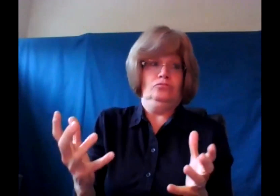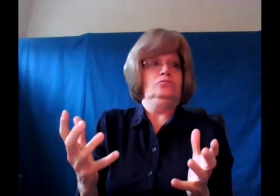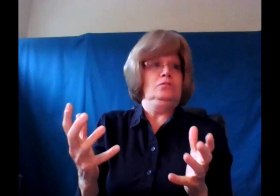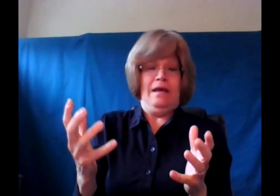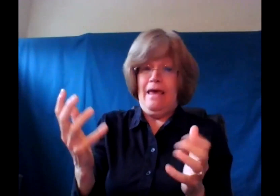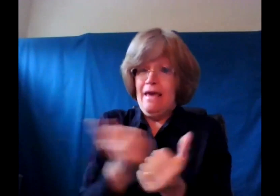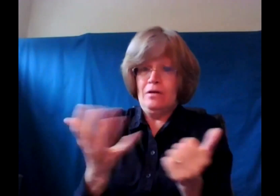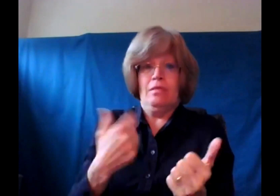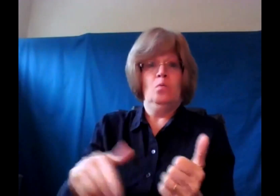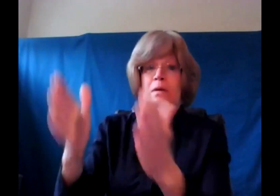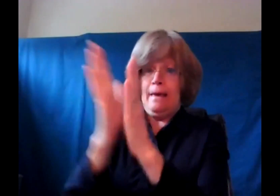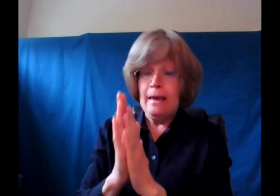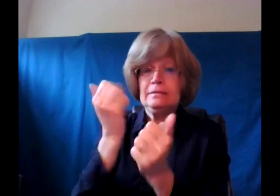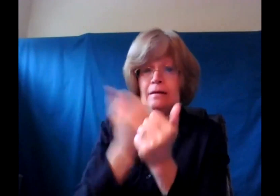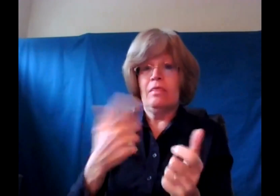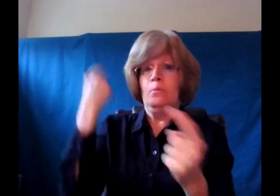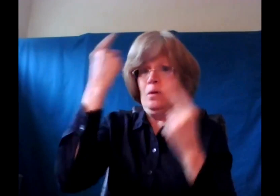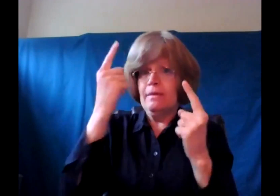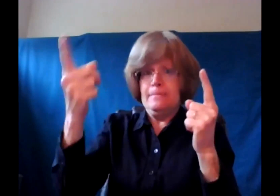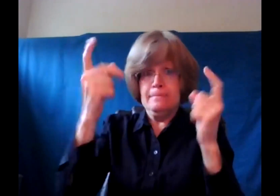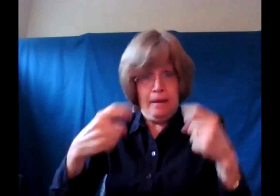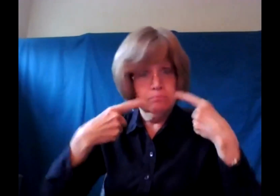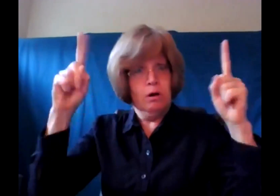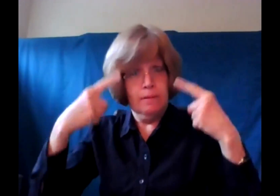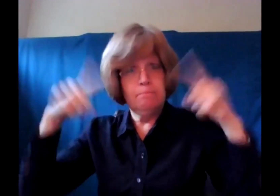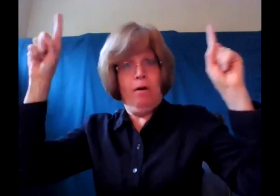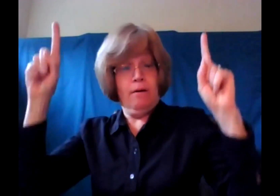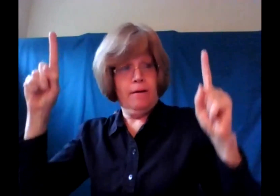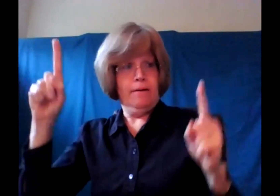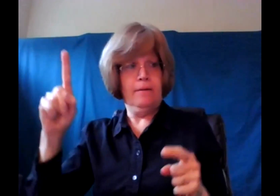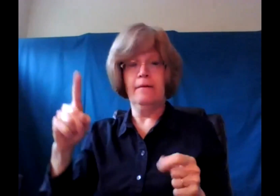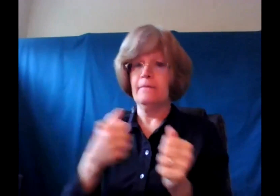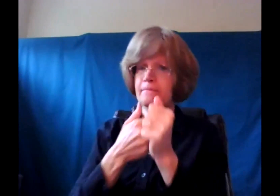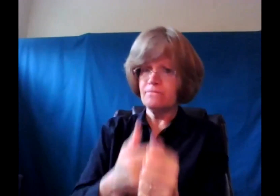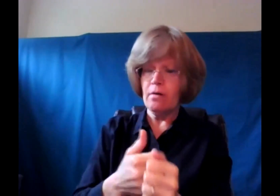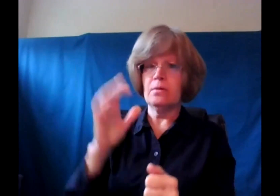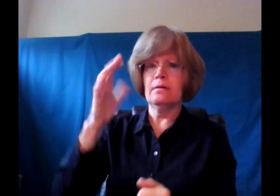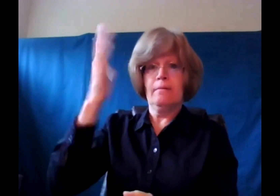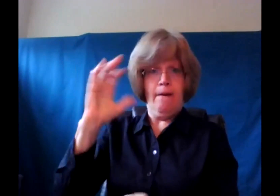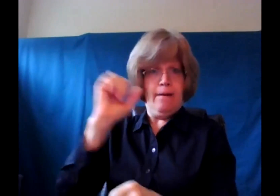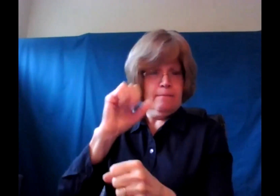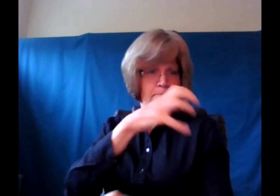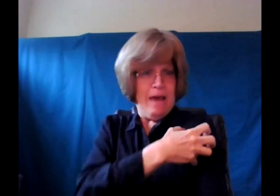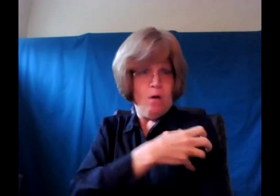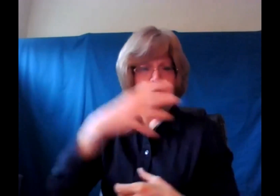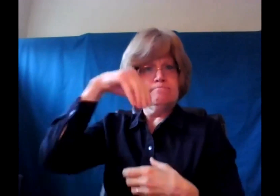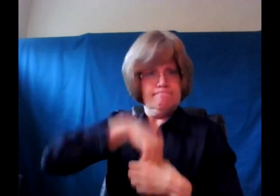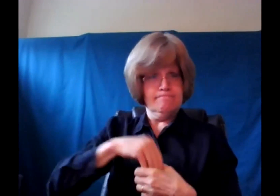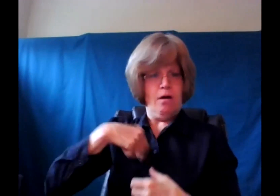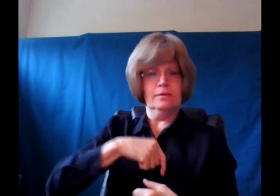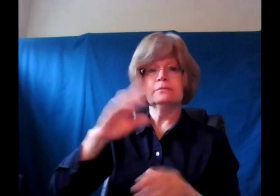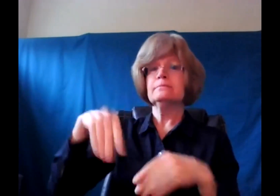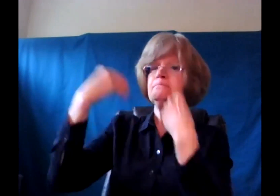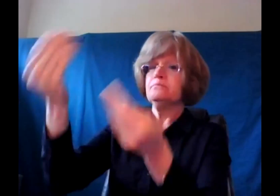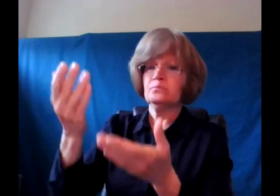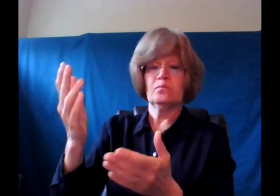we ask or think, according to the power that works in us, to him be